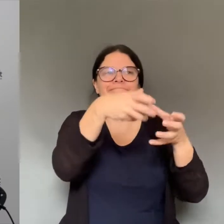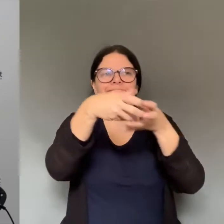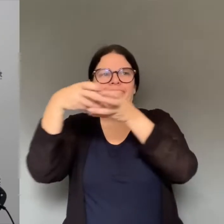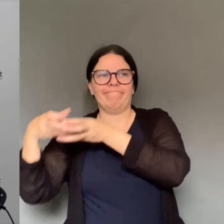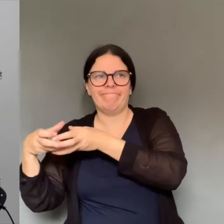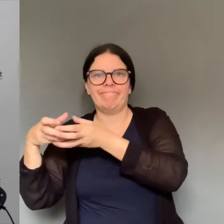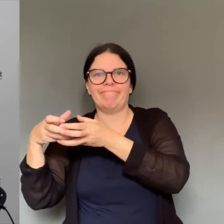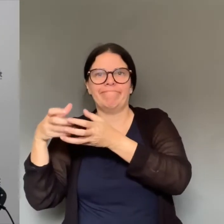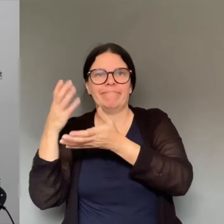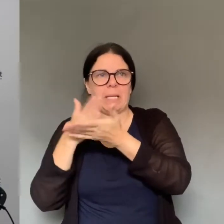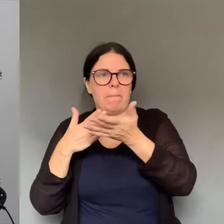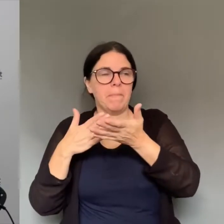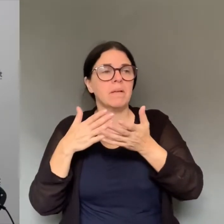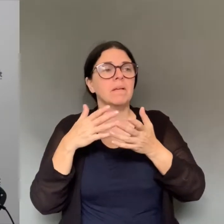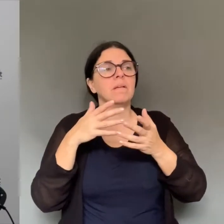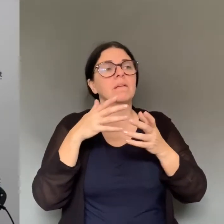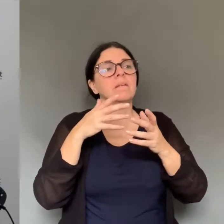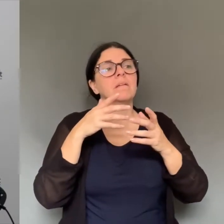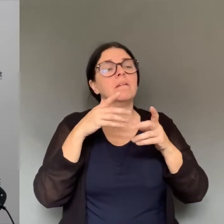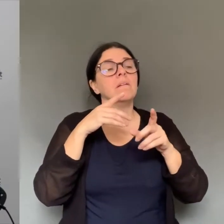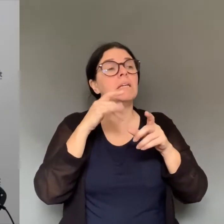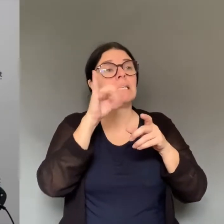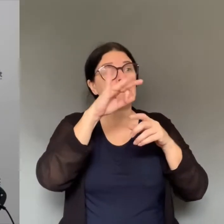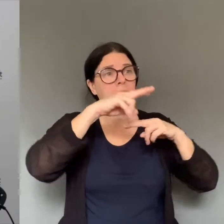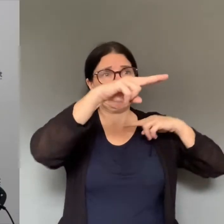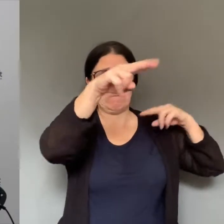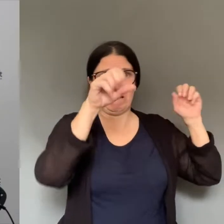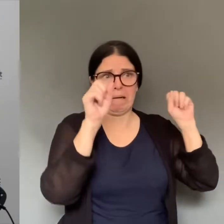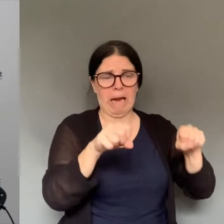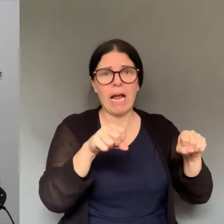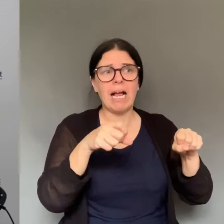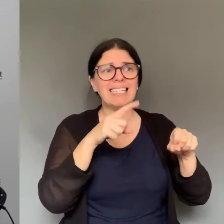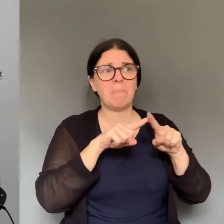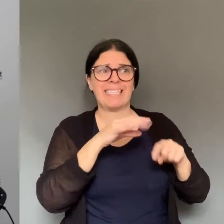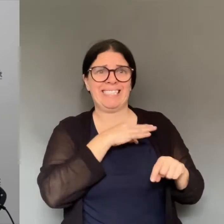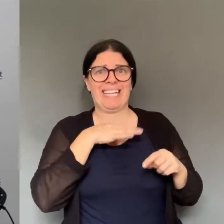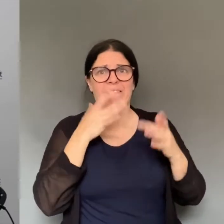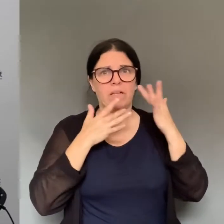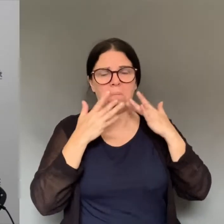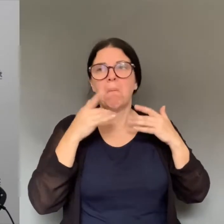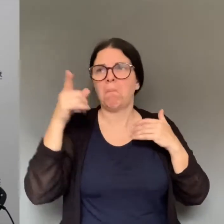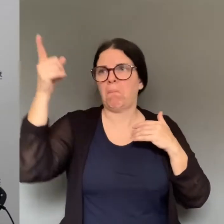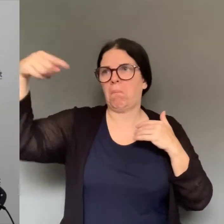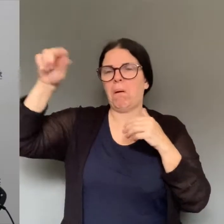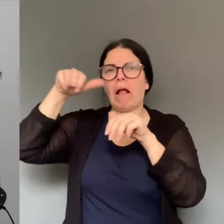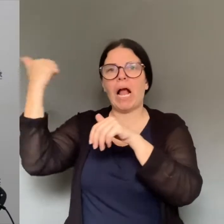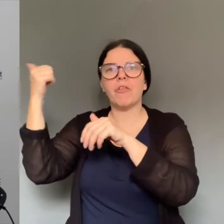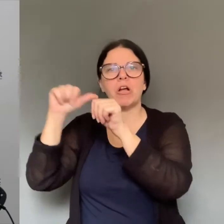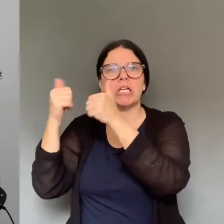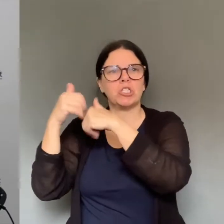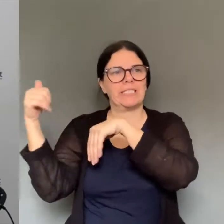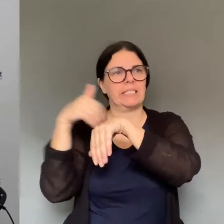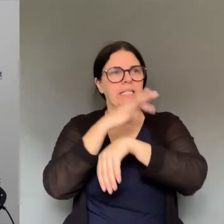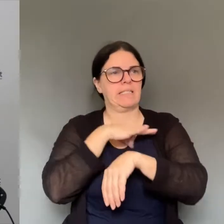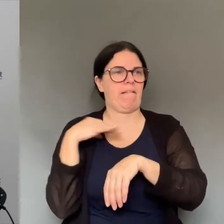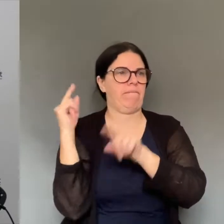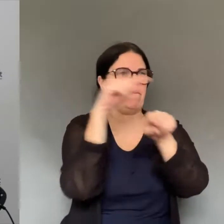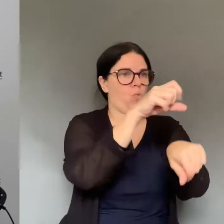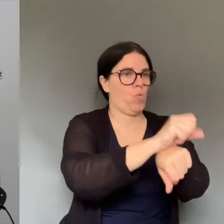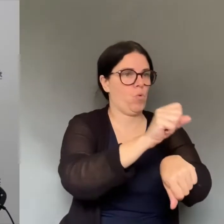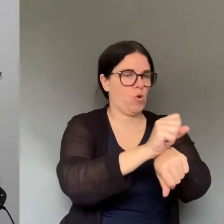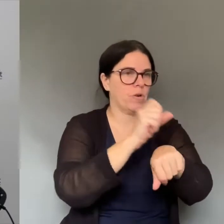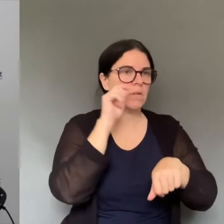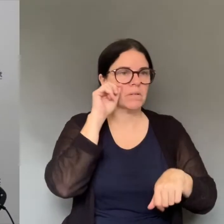So it sounds like ideally you wouldn't want to move the residents unless you really had to. That is correct, because they